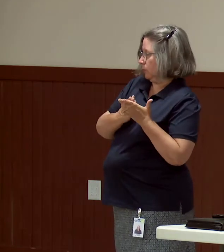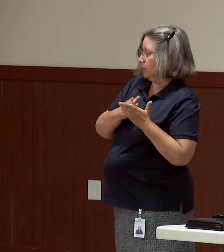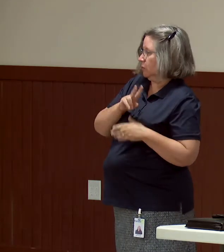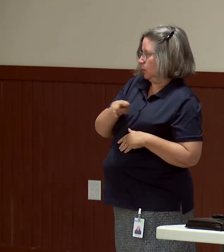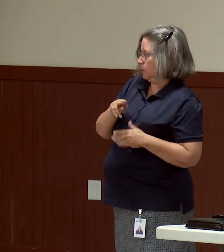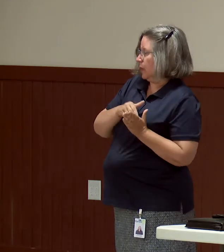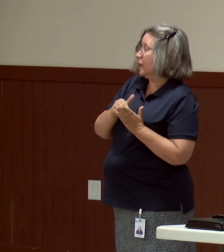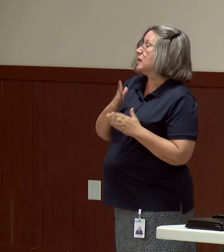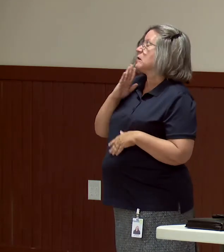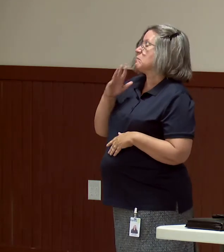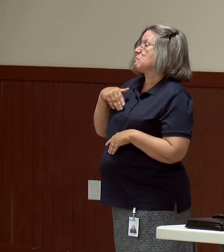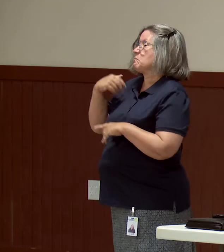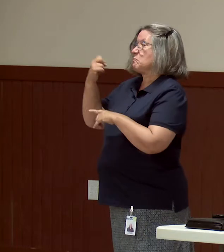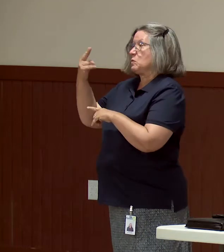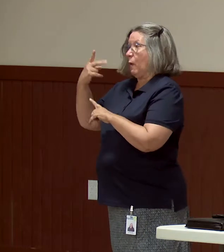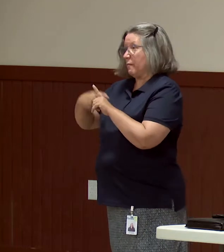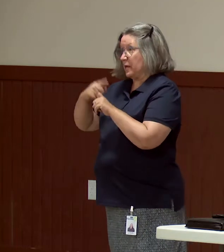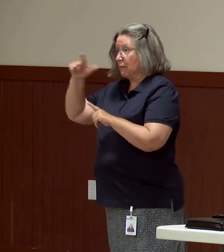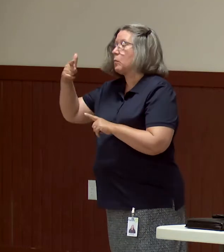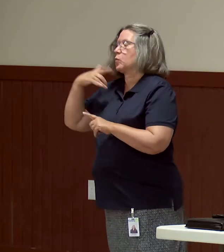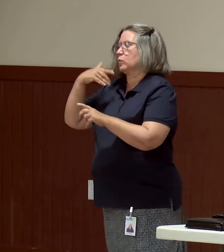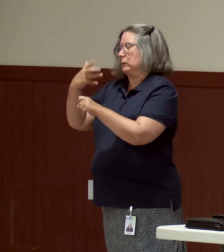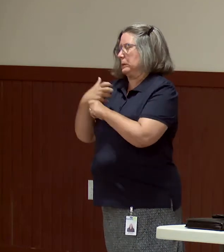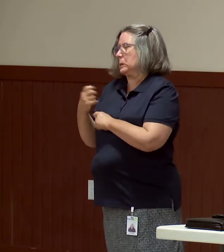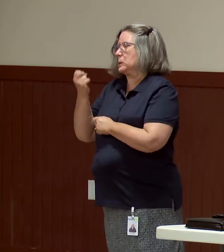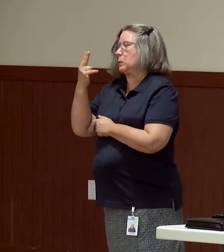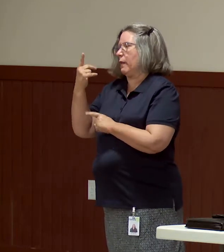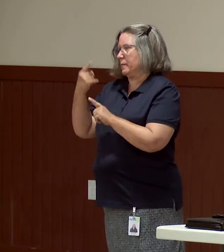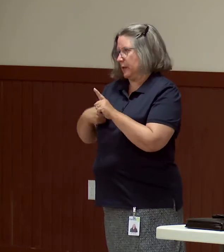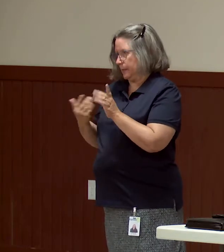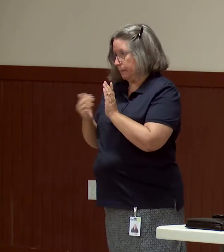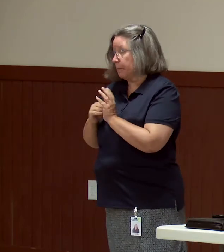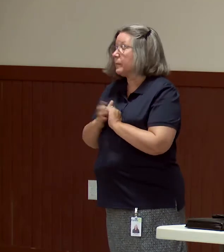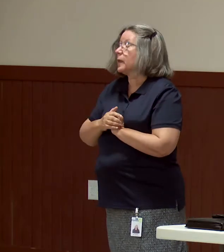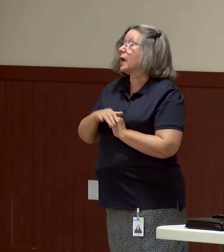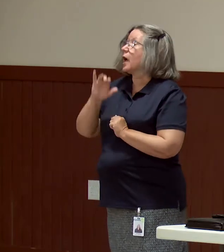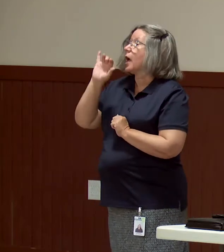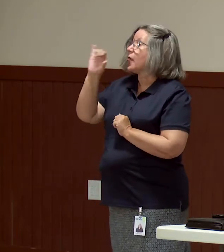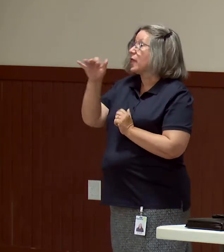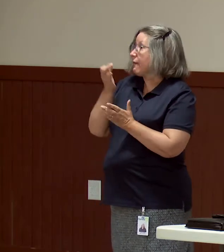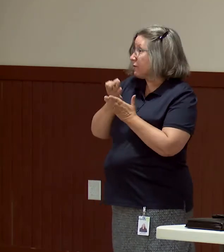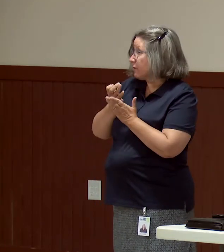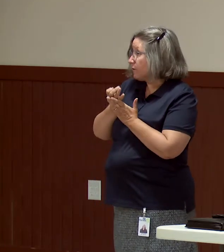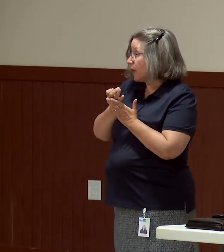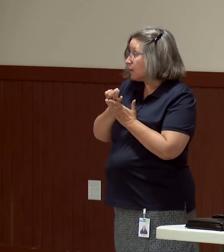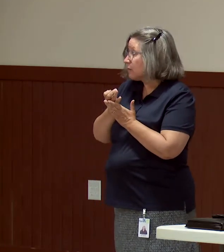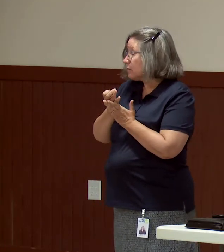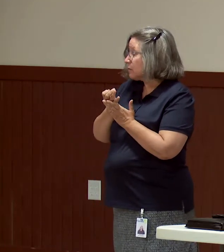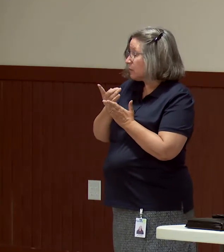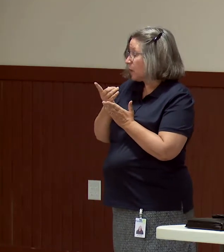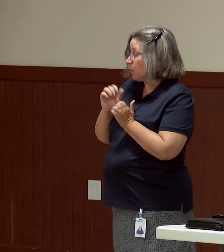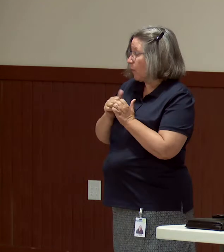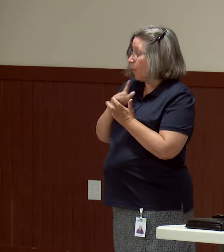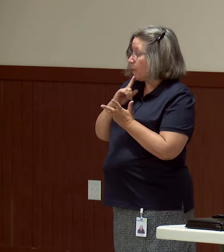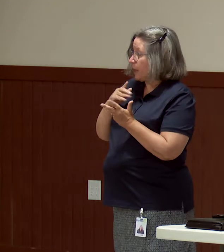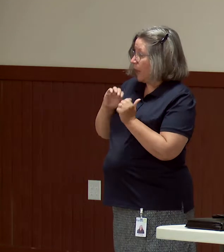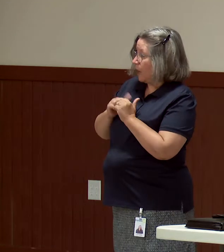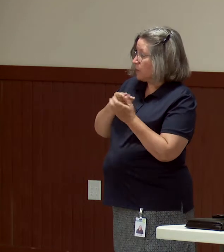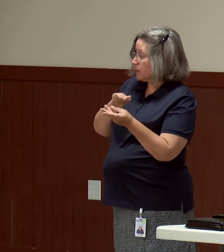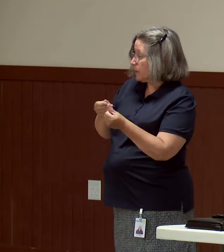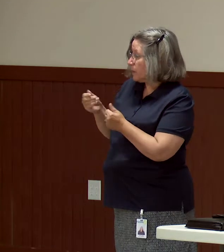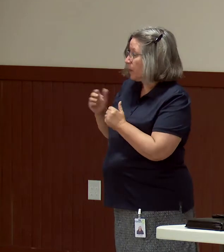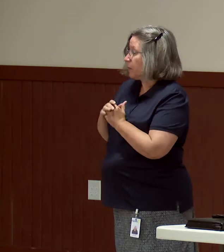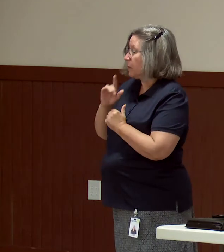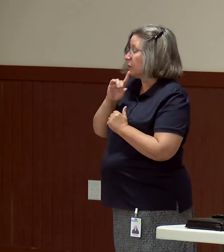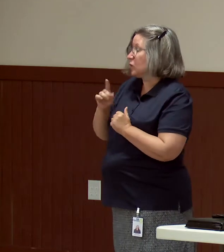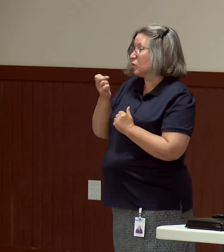installment. The funding can cover costs that were incurred as of March 31st of 2021. We